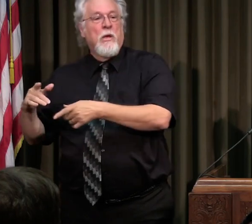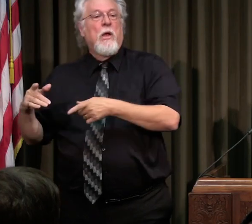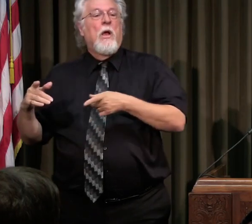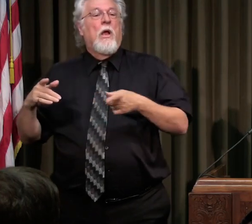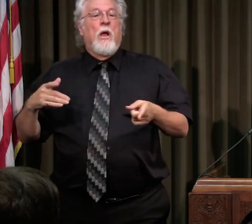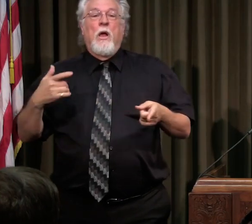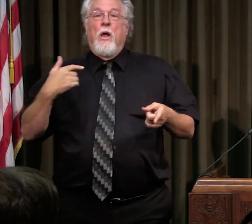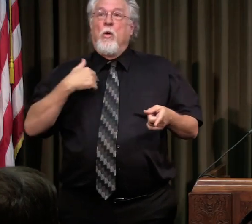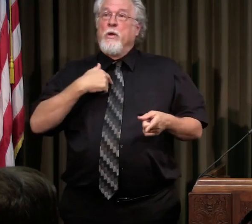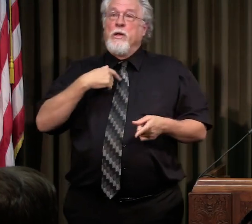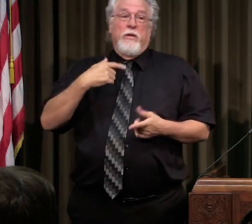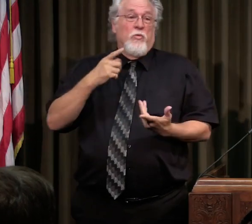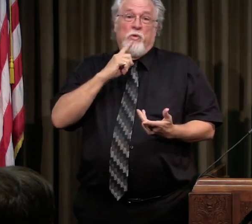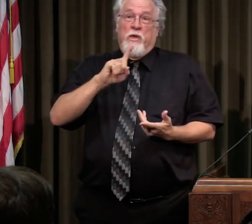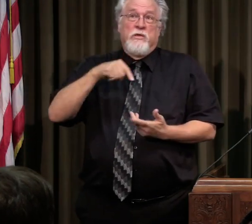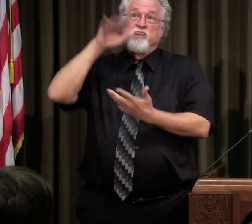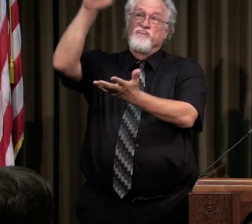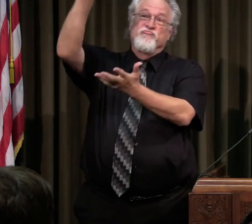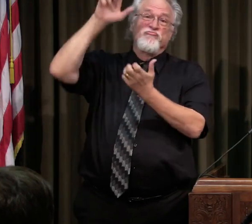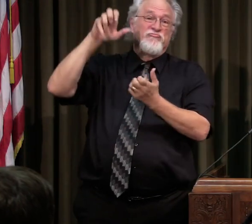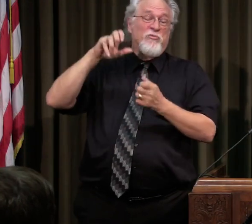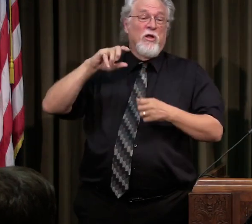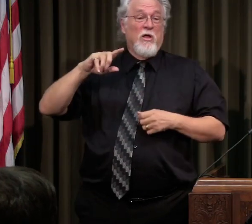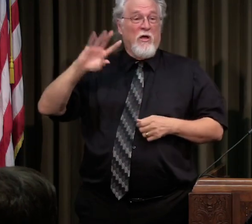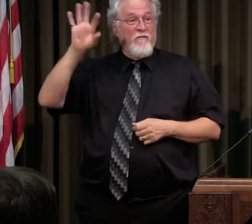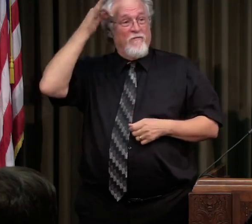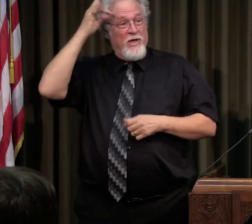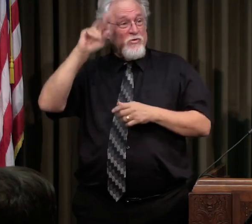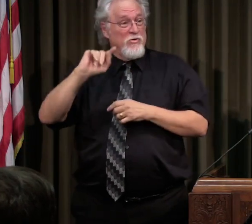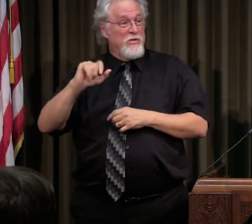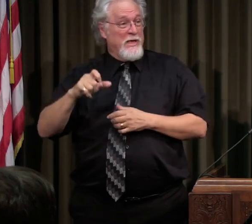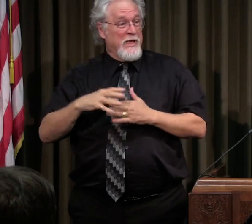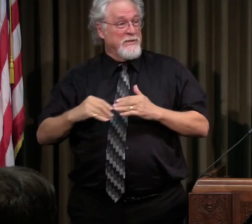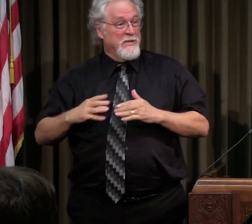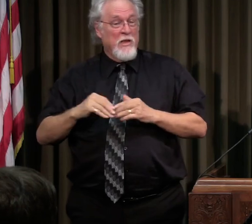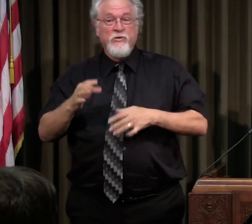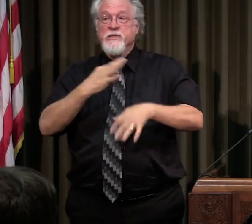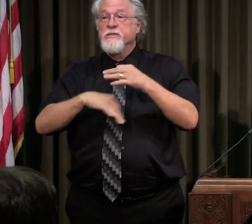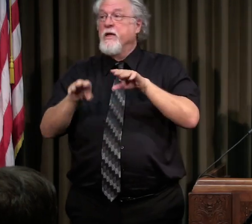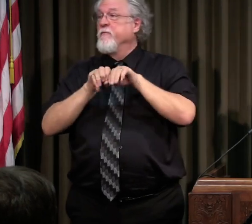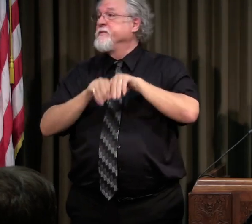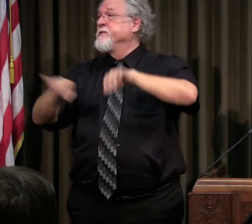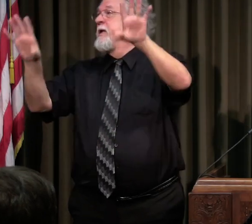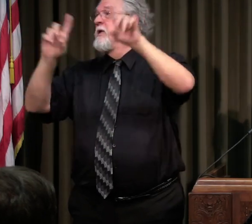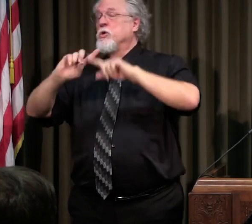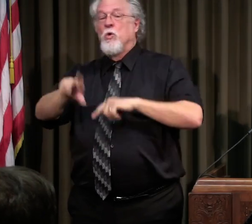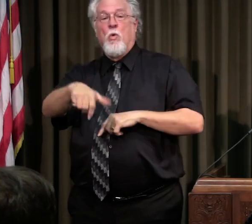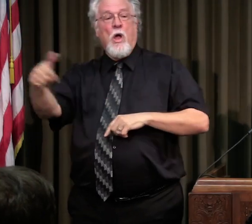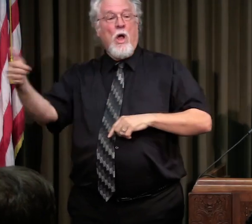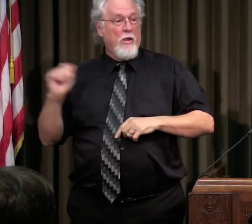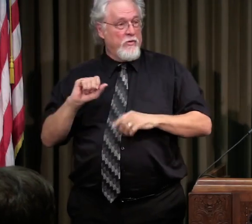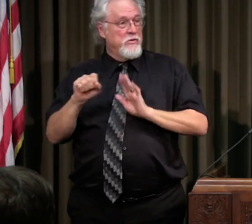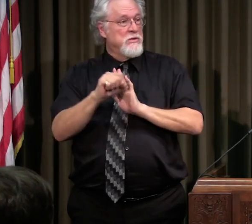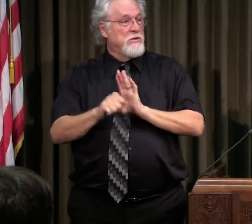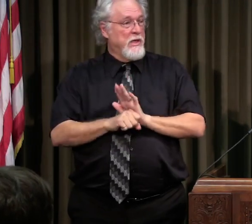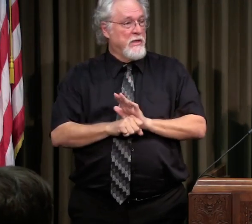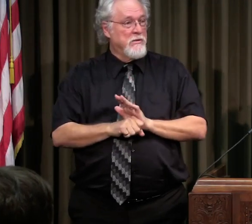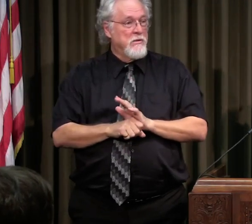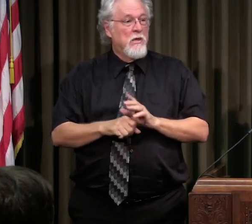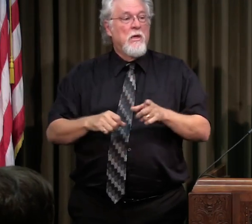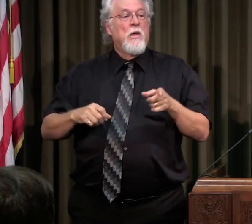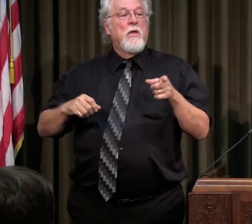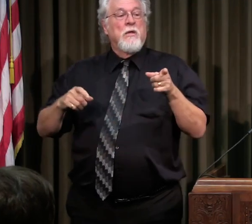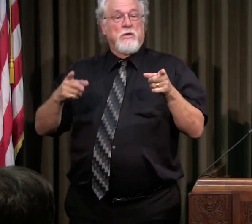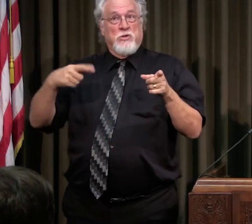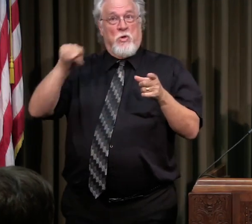of our own federal tax dollars rather than sending them to 30 other states so that their working poor got health care coverage